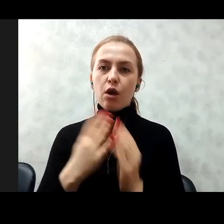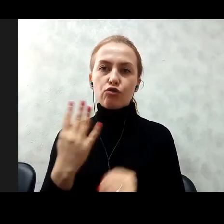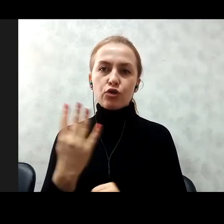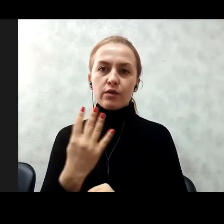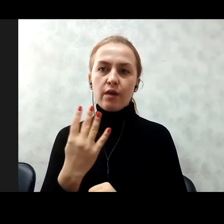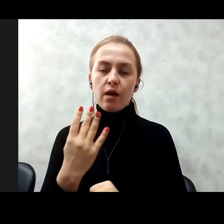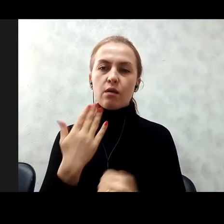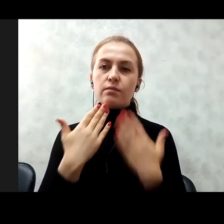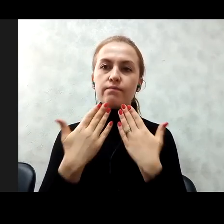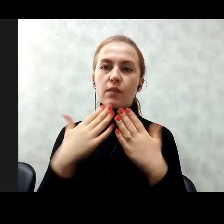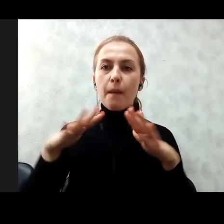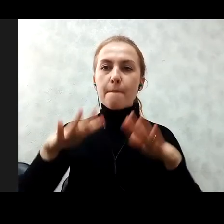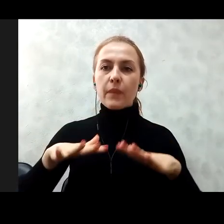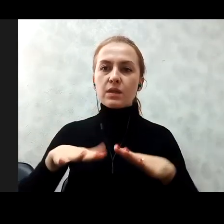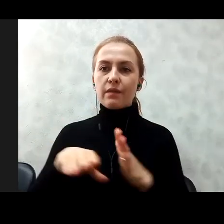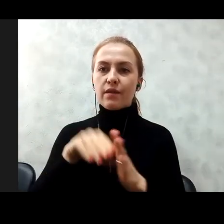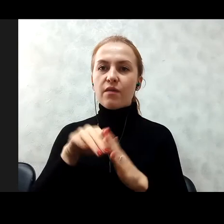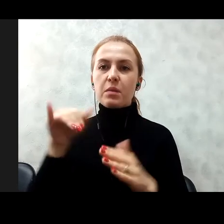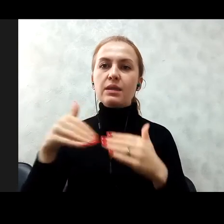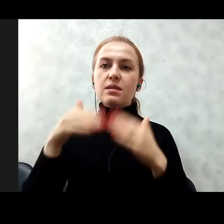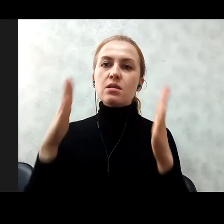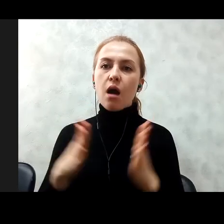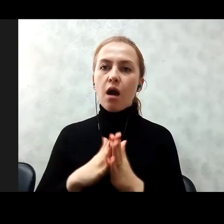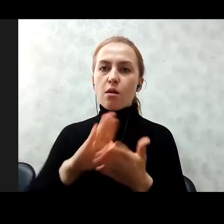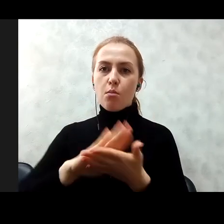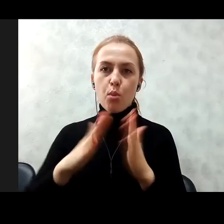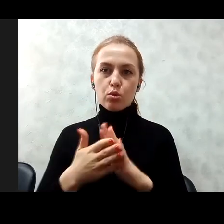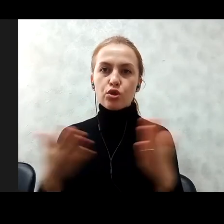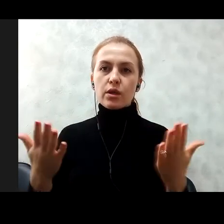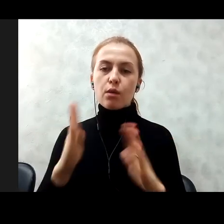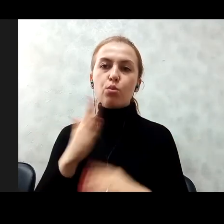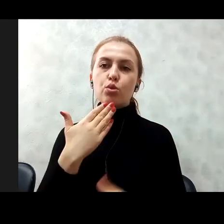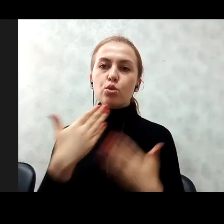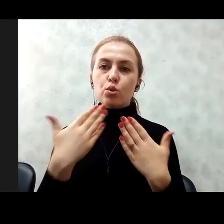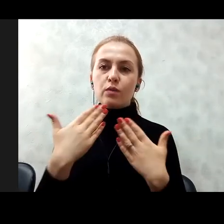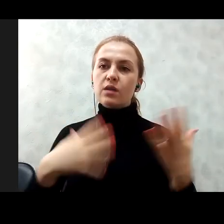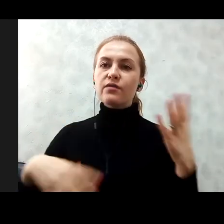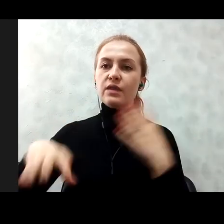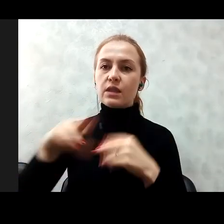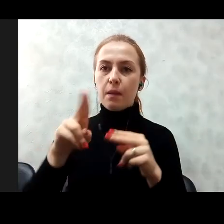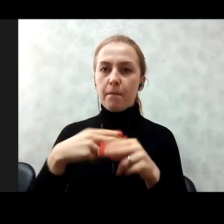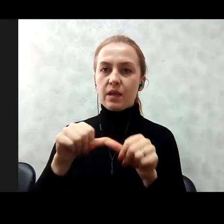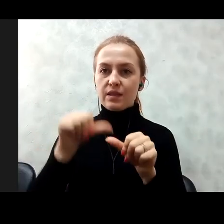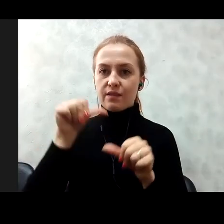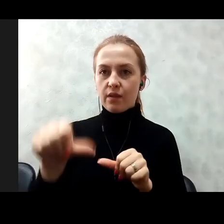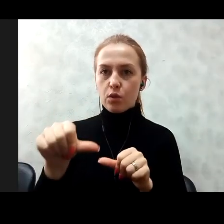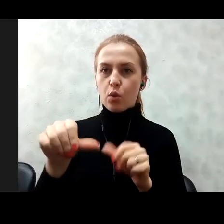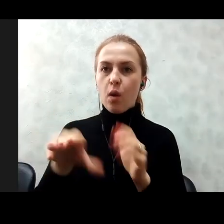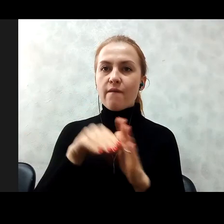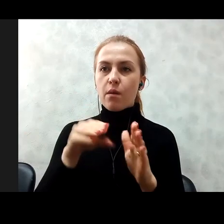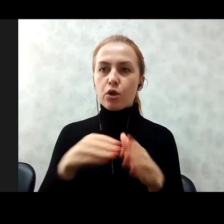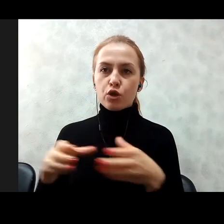but we need an opinion on Book 4 on local elections.